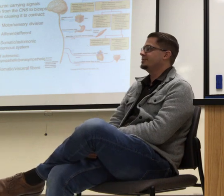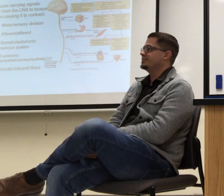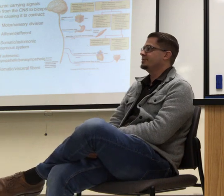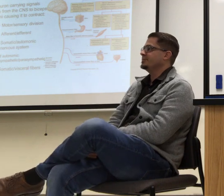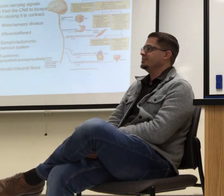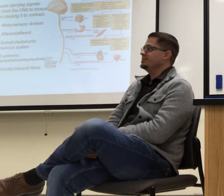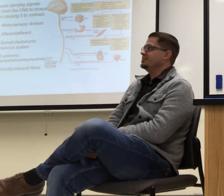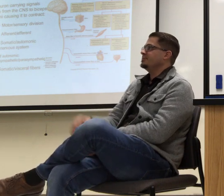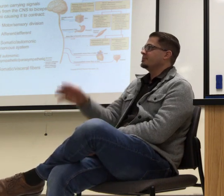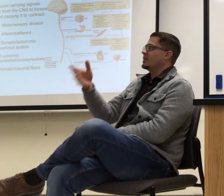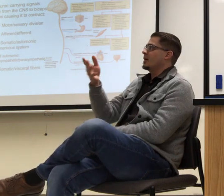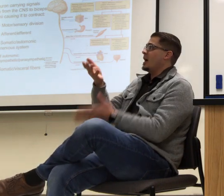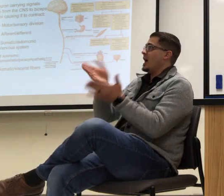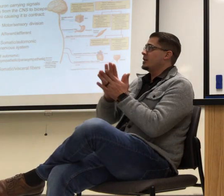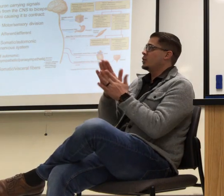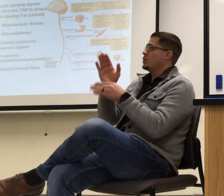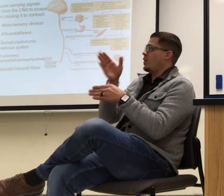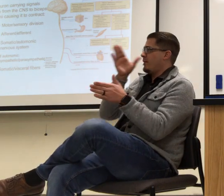work on these examples of